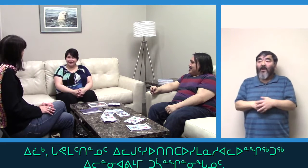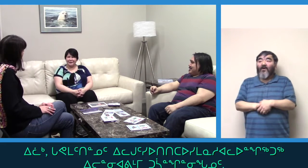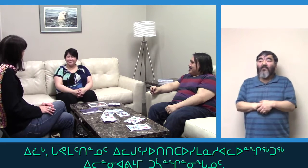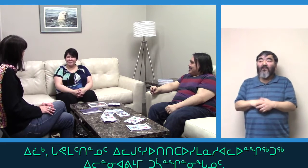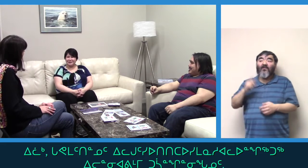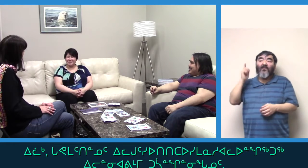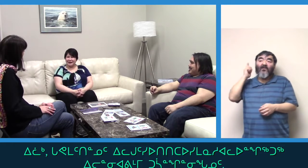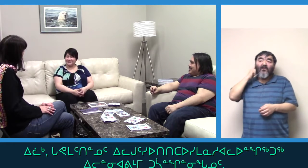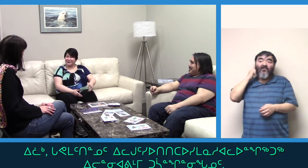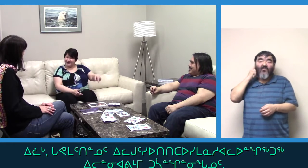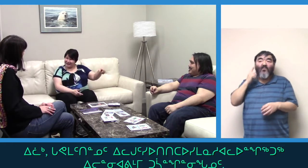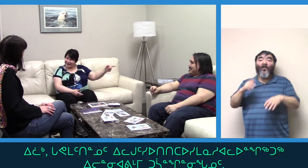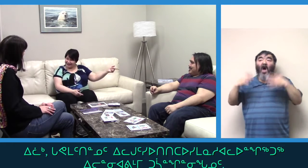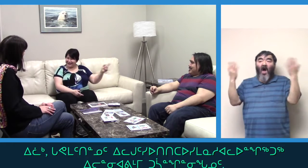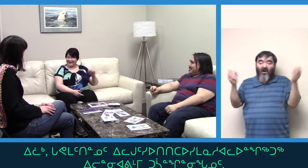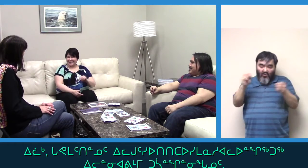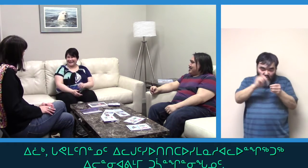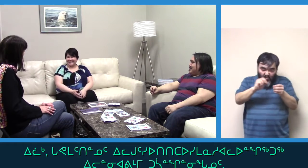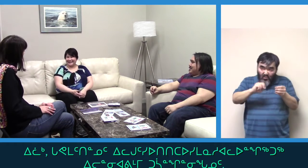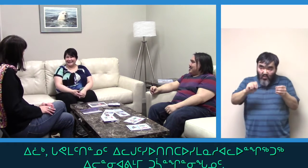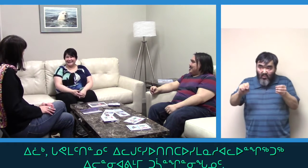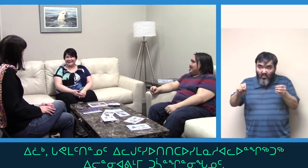own government was trying to